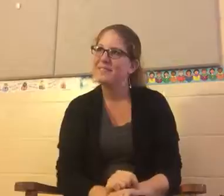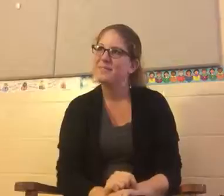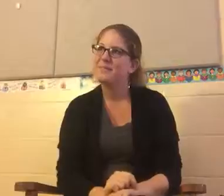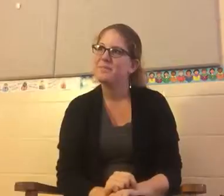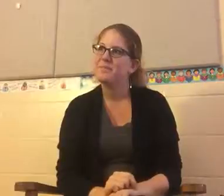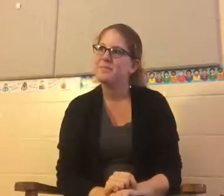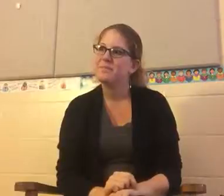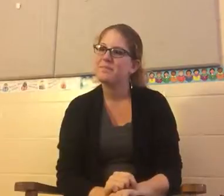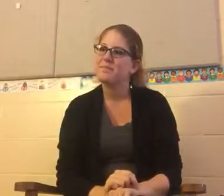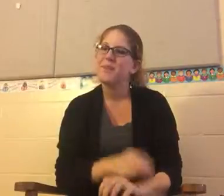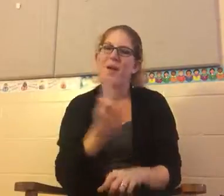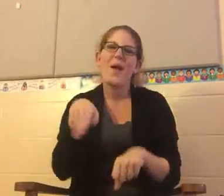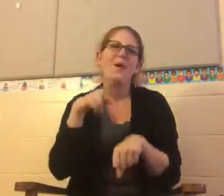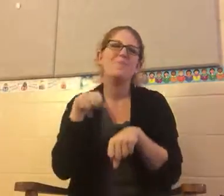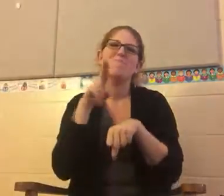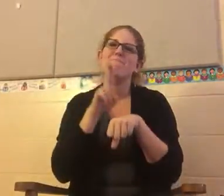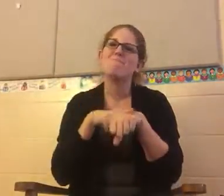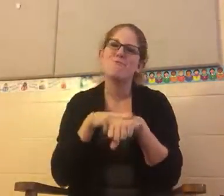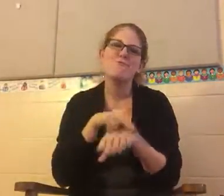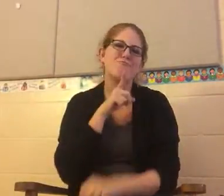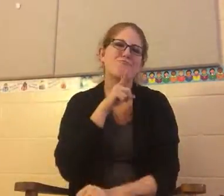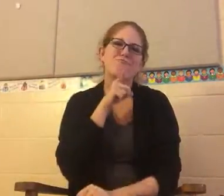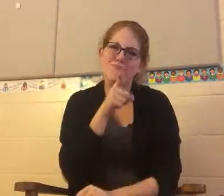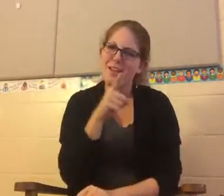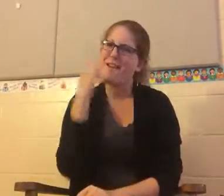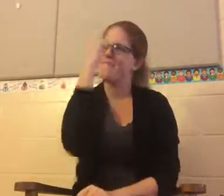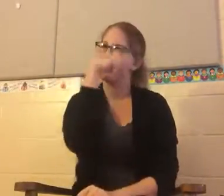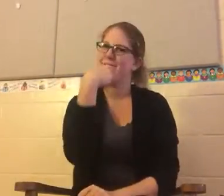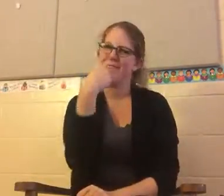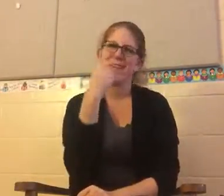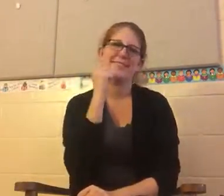Of course, in reality, there's no face on the moon. It's just a big round rock.